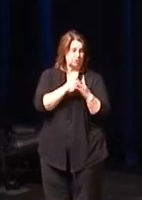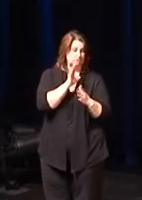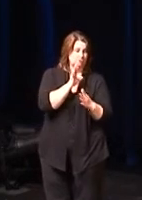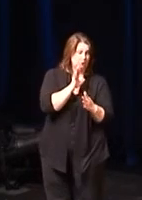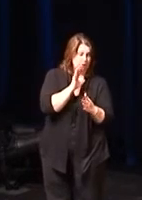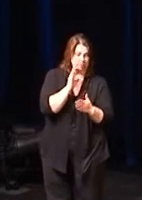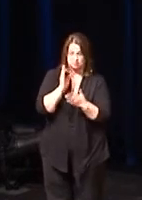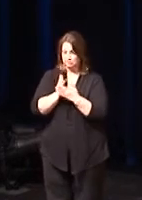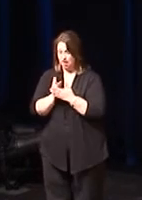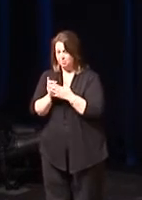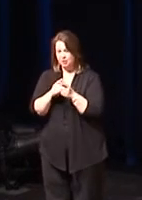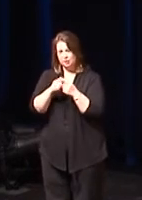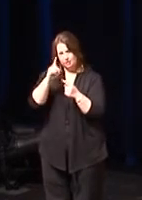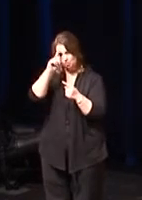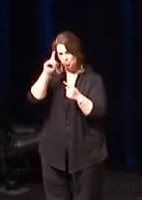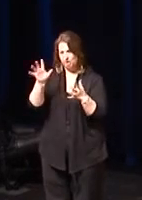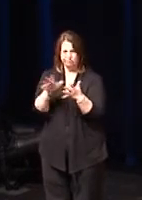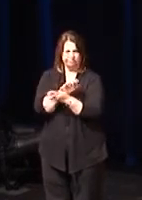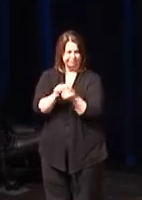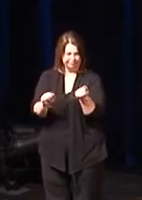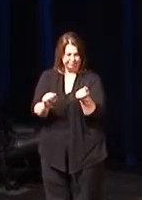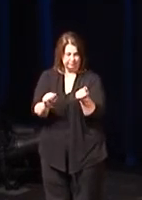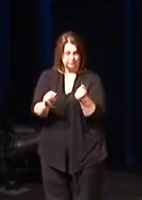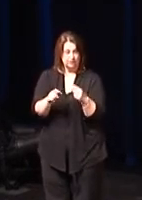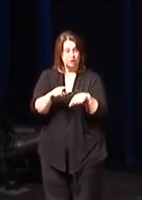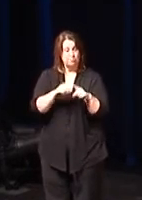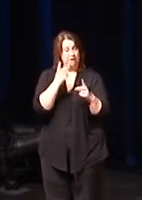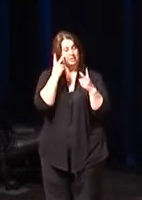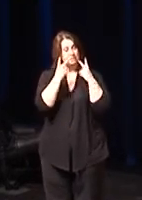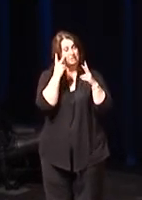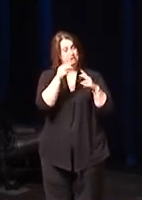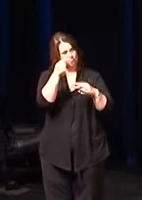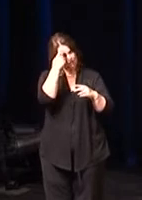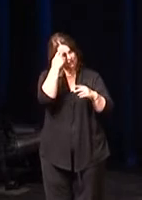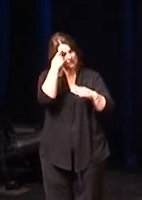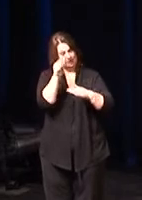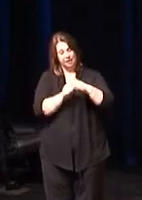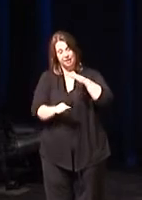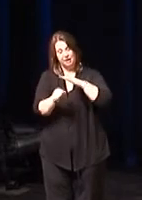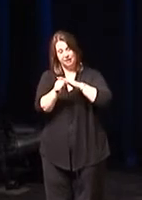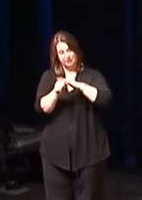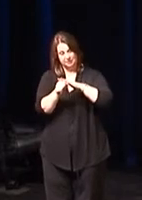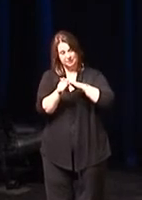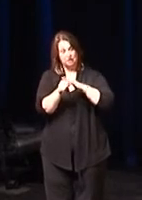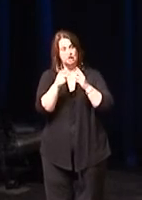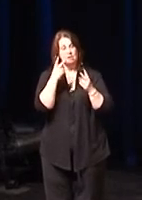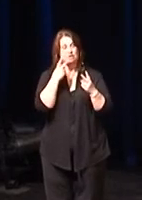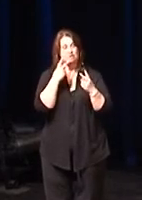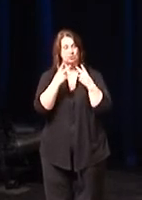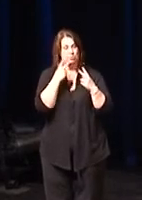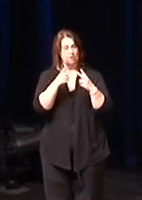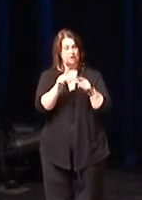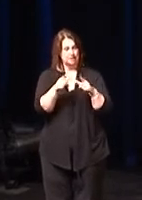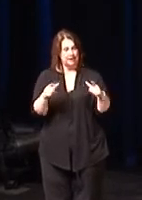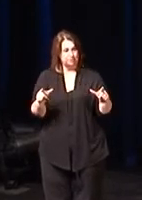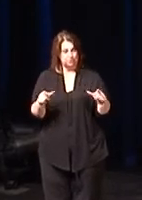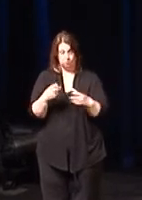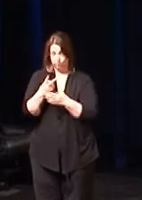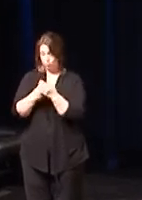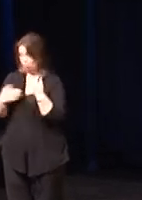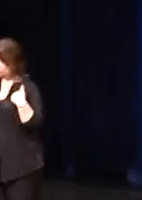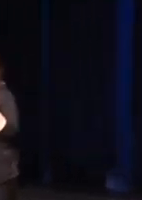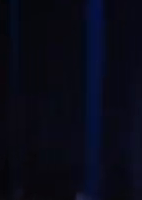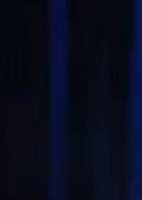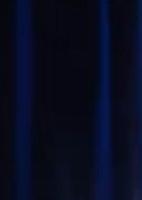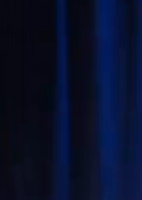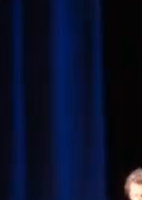eventually the brain is totally trashed. But the visual thinking is kind of hidden underneath verbal language. Now, both the animal mind